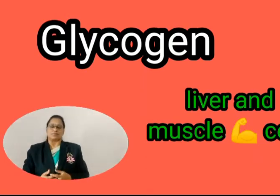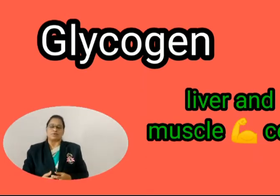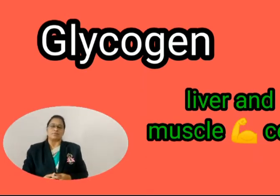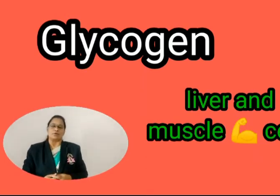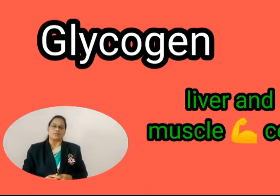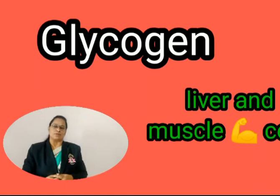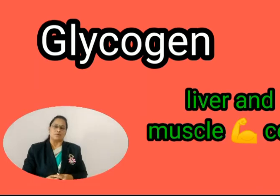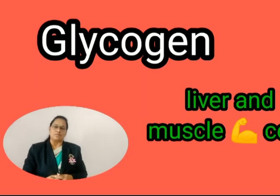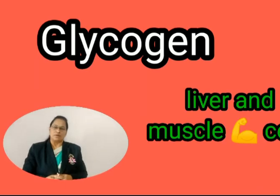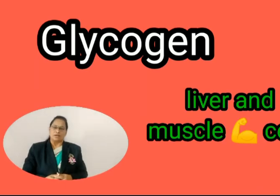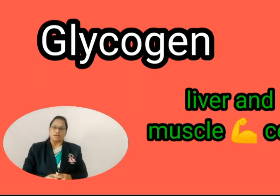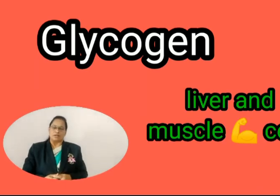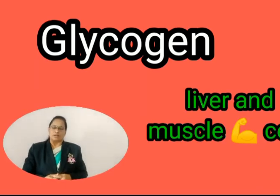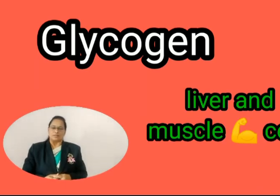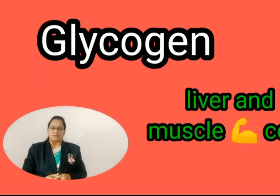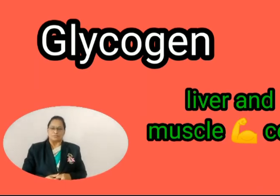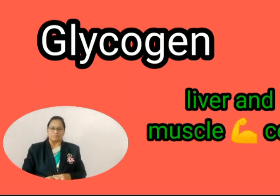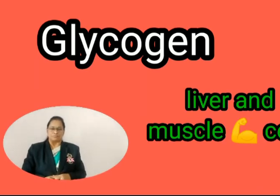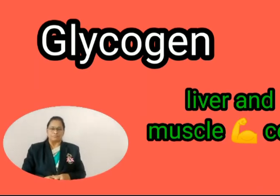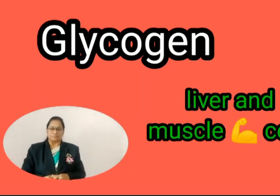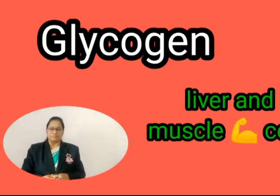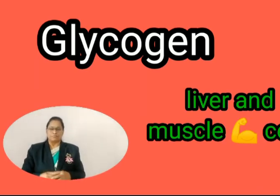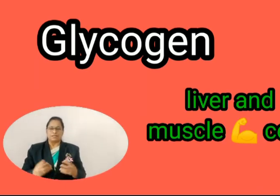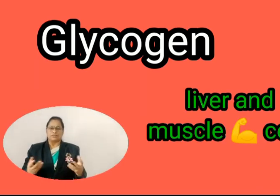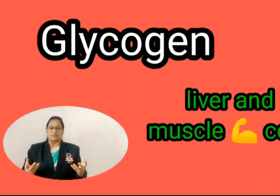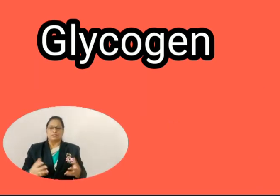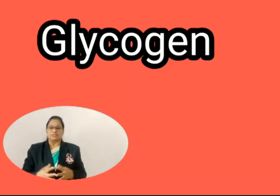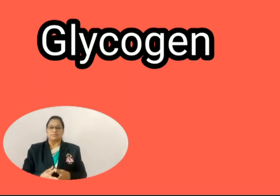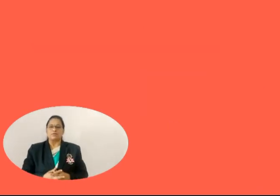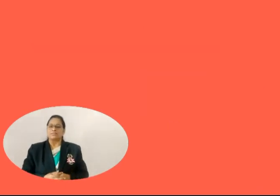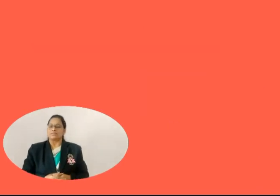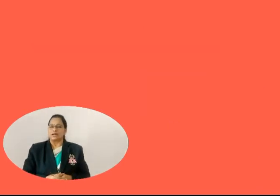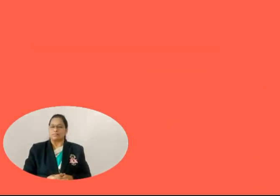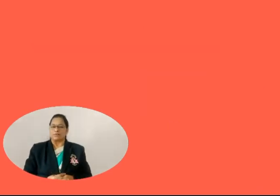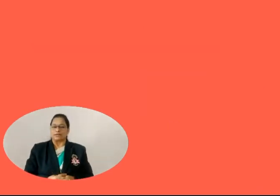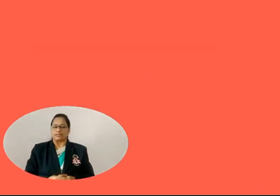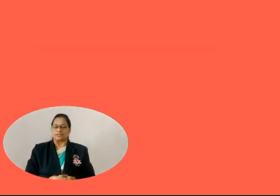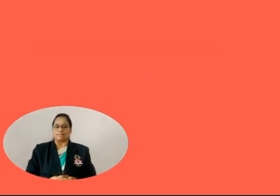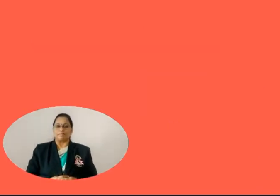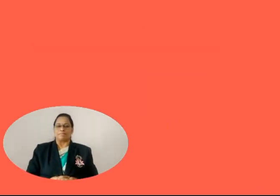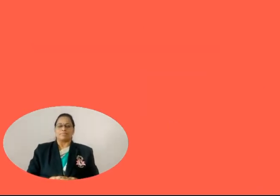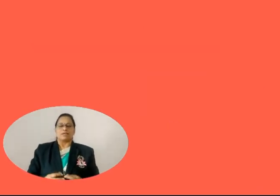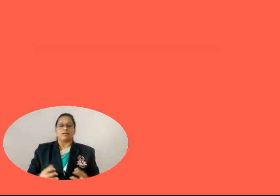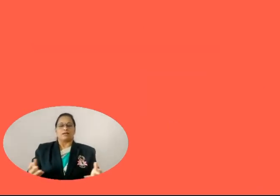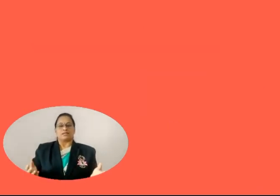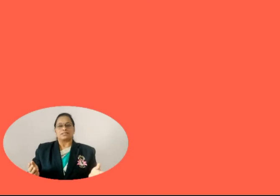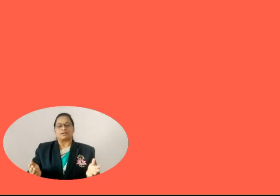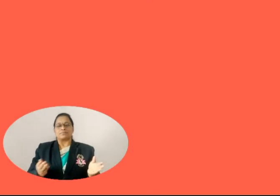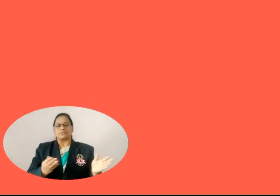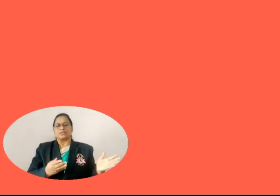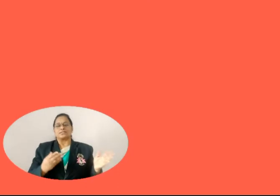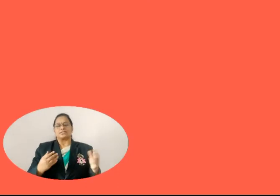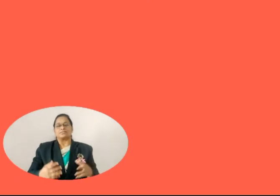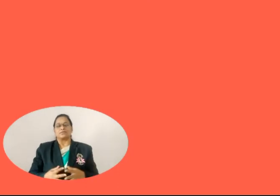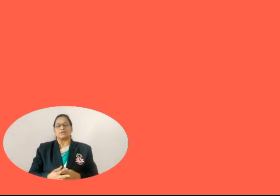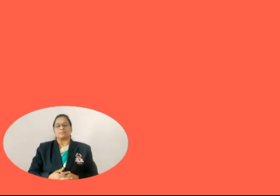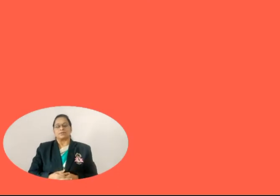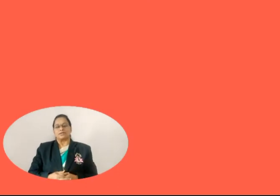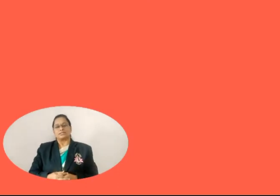for production of energy. So this is about carbohydrates. Let's come to the next food component, that